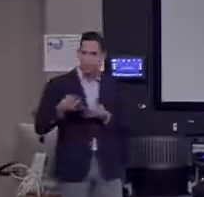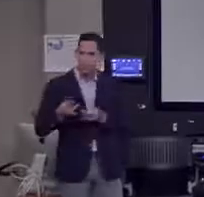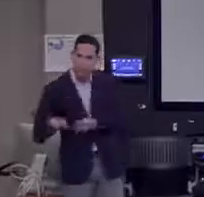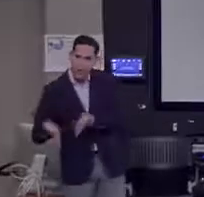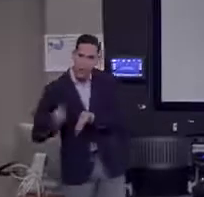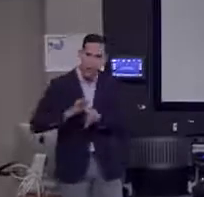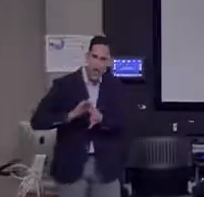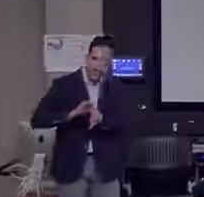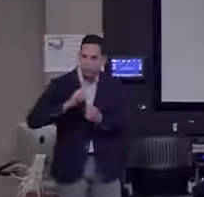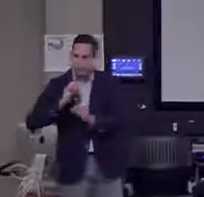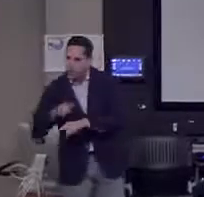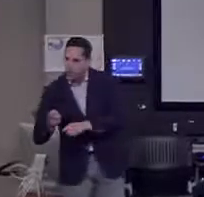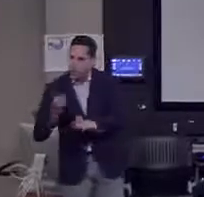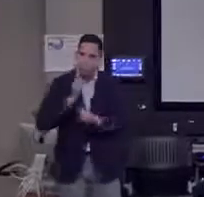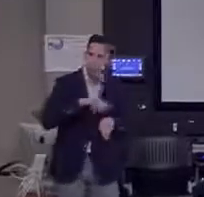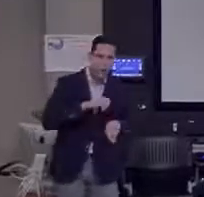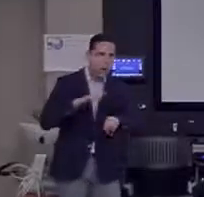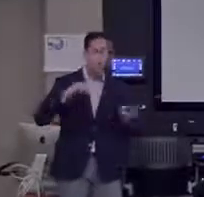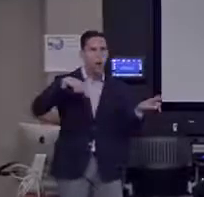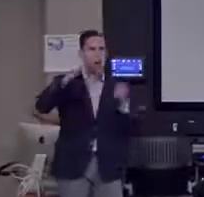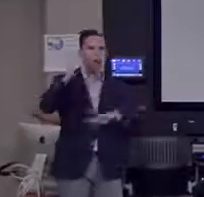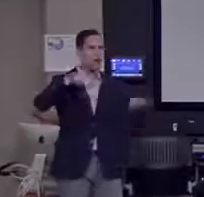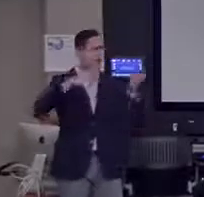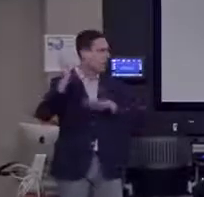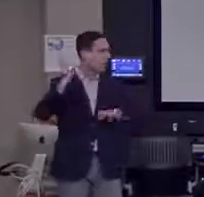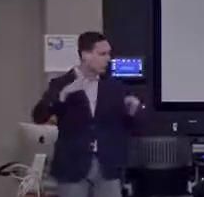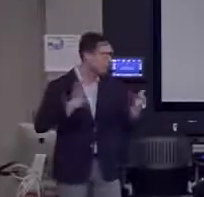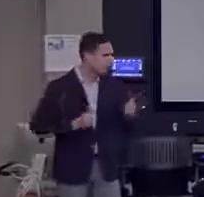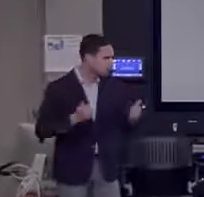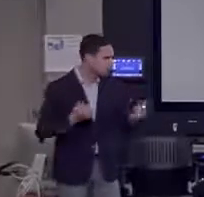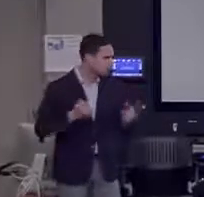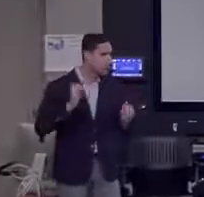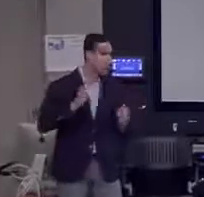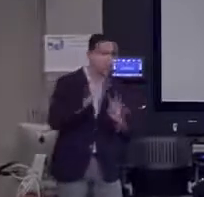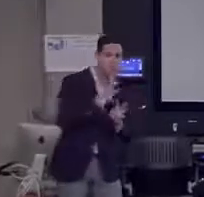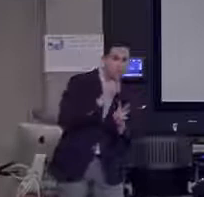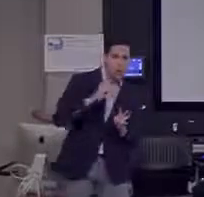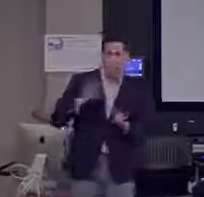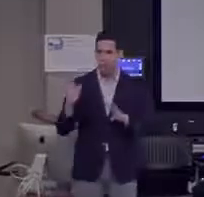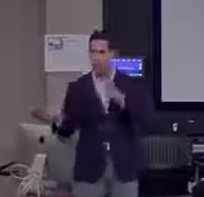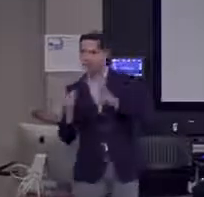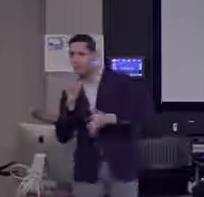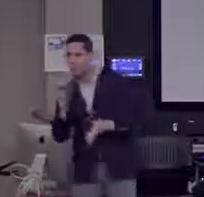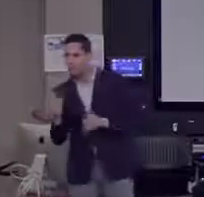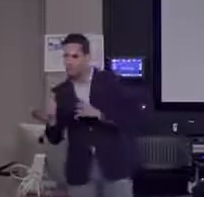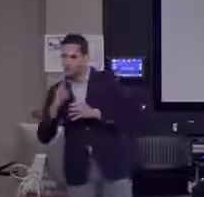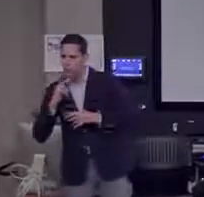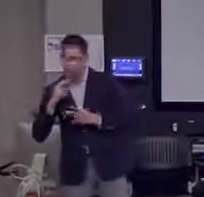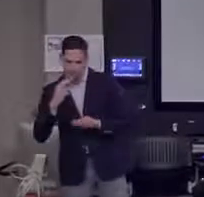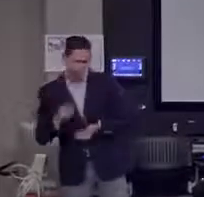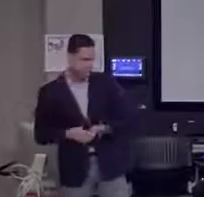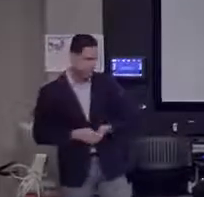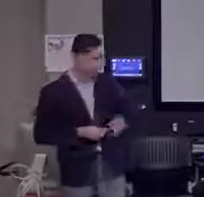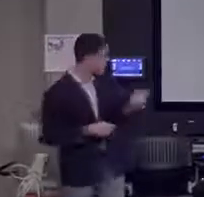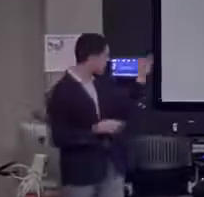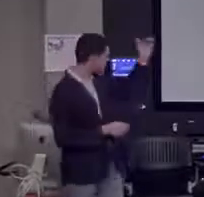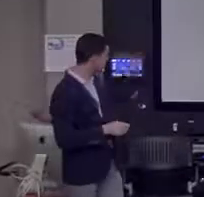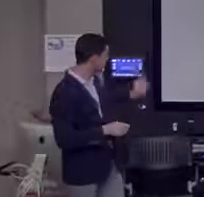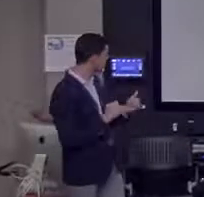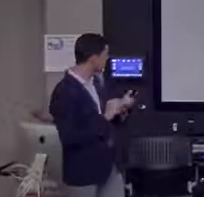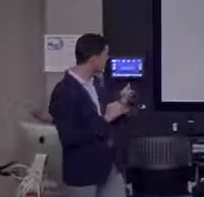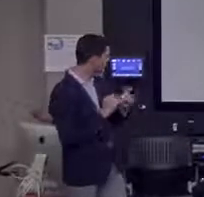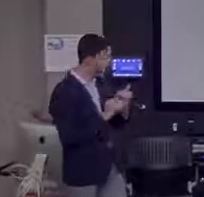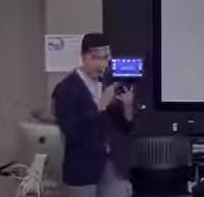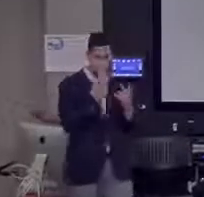be nonverbal, because the mom could imitate something that the kid did or vice versa. We also looked at whether they seemed to have playful routines